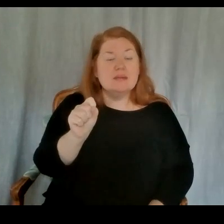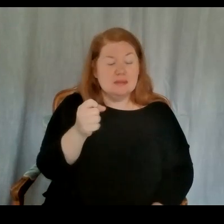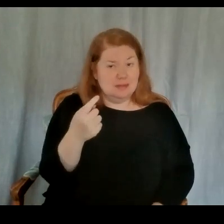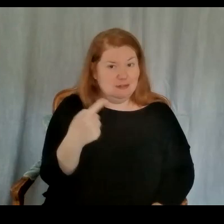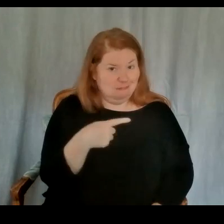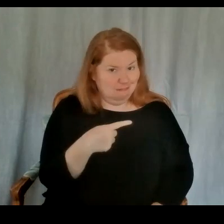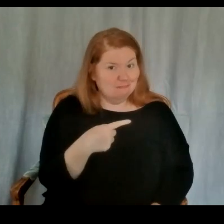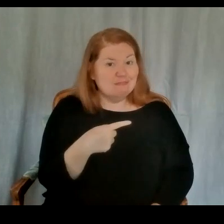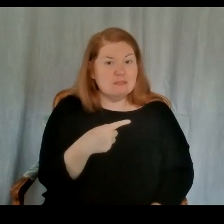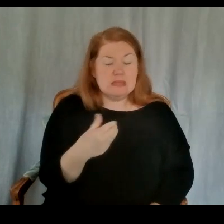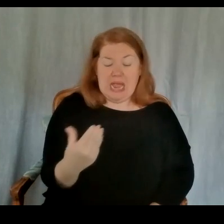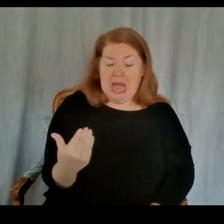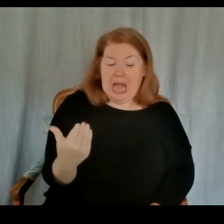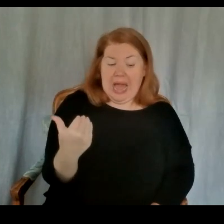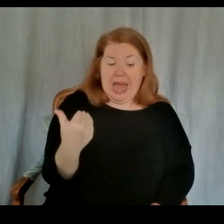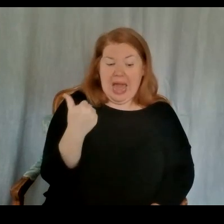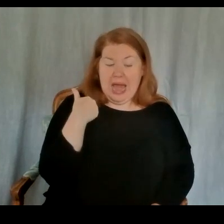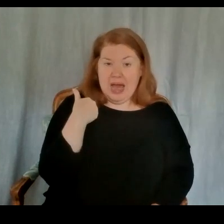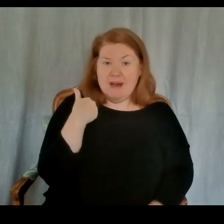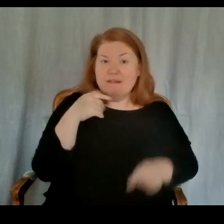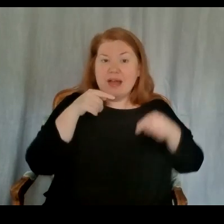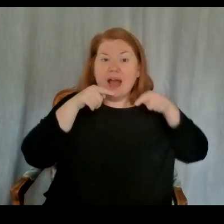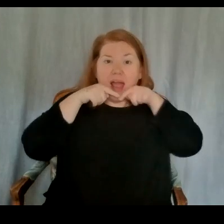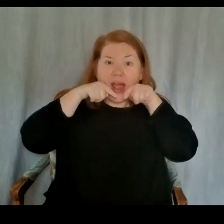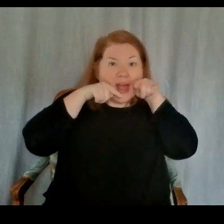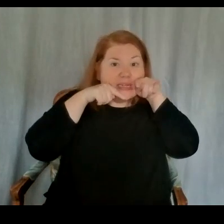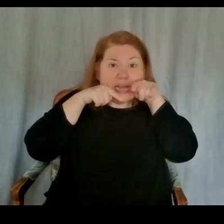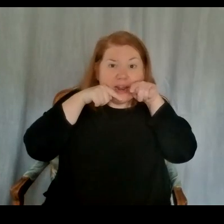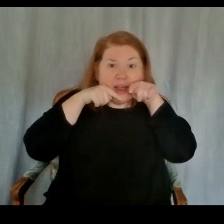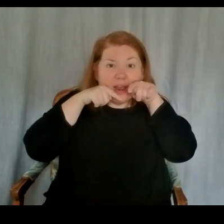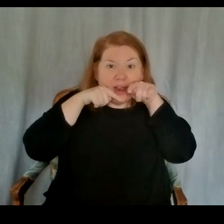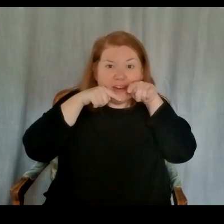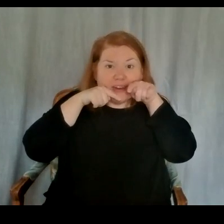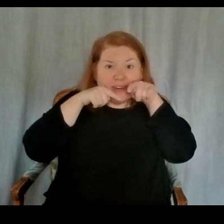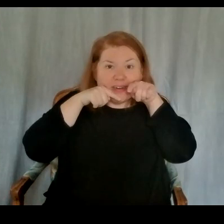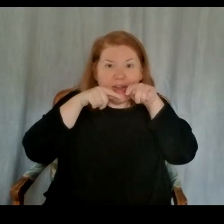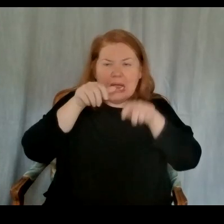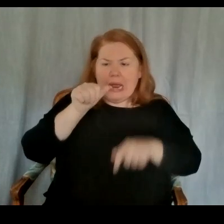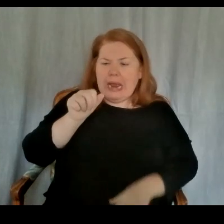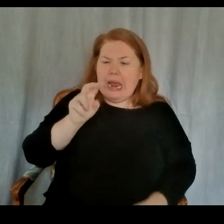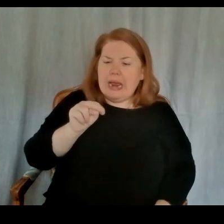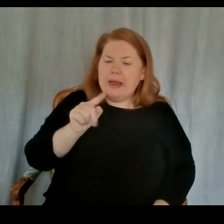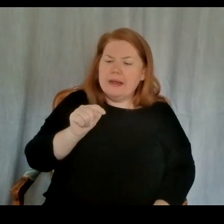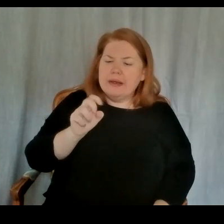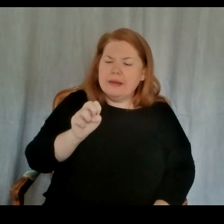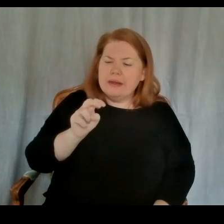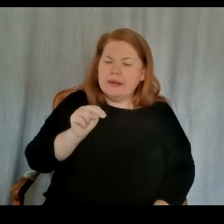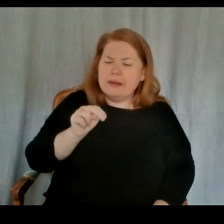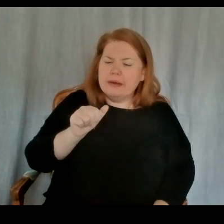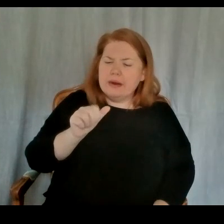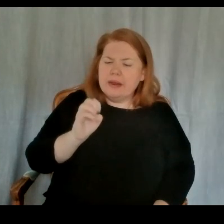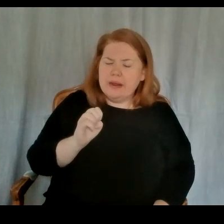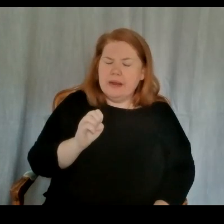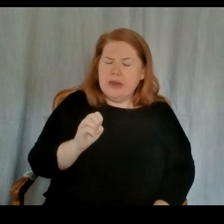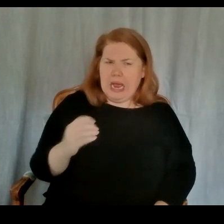Ladybugs have antennae. There's the word antenna right there. I need to write the word have though. Have is one of our sight words. Do you